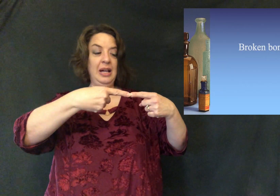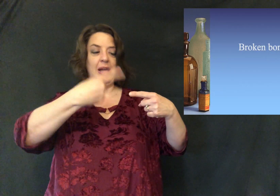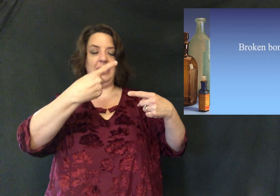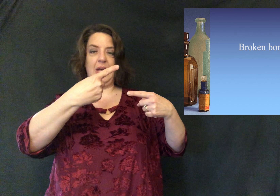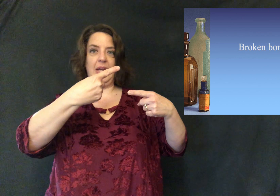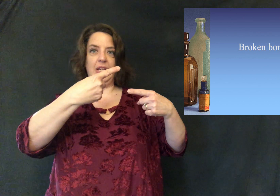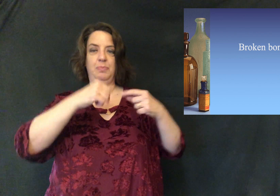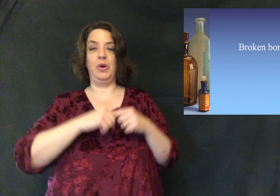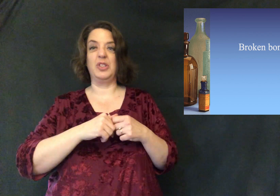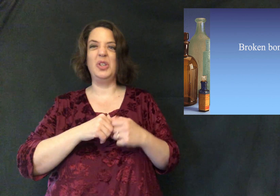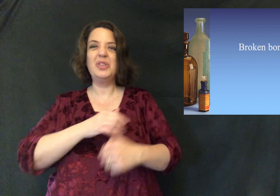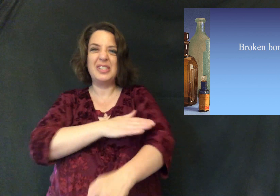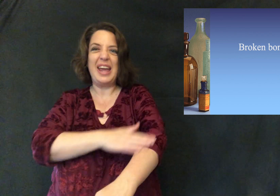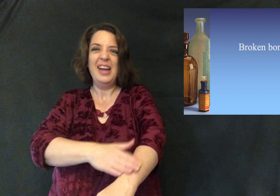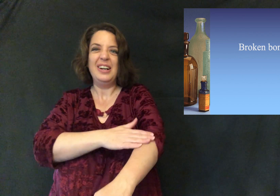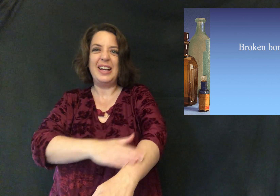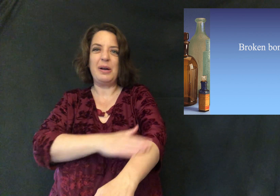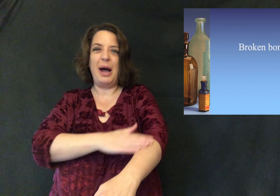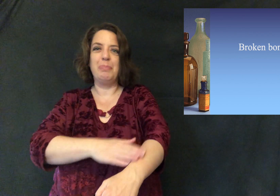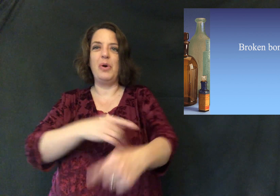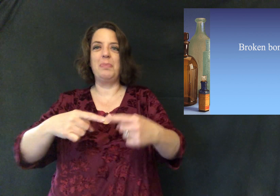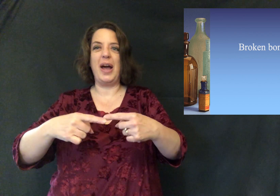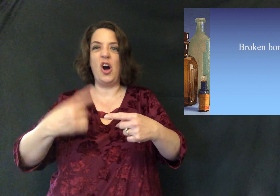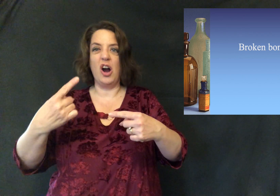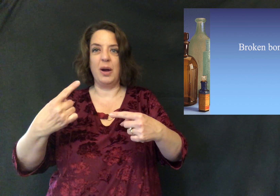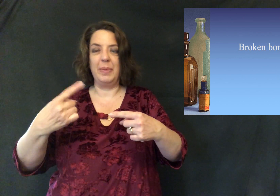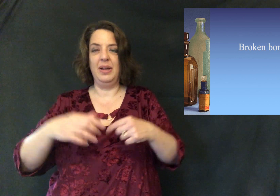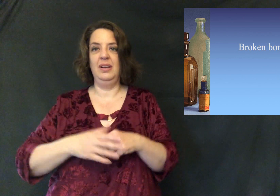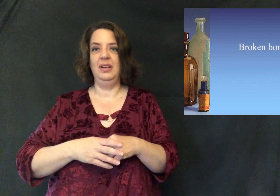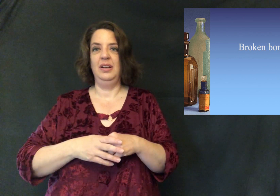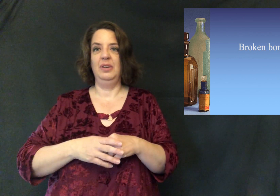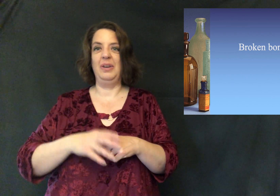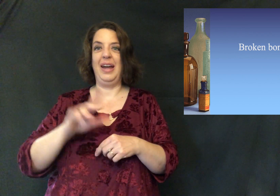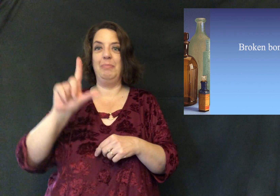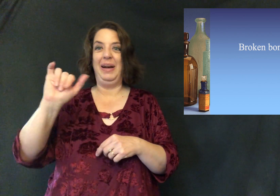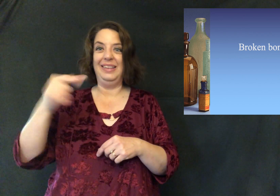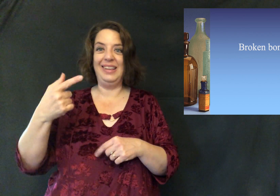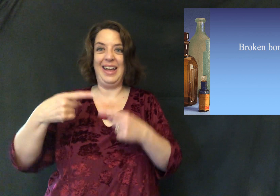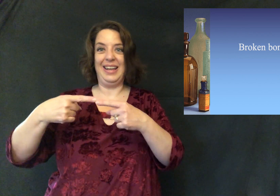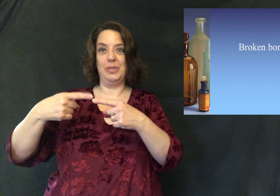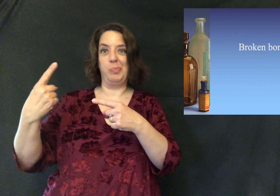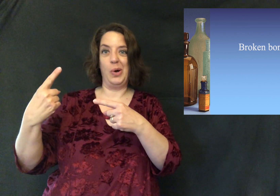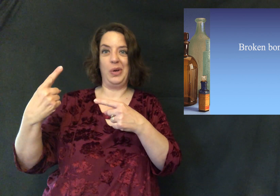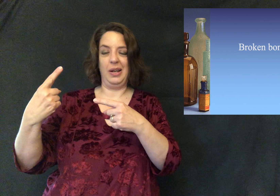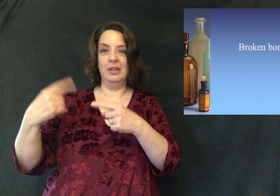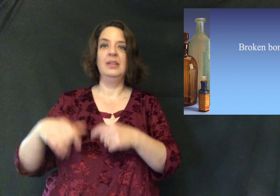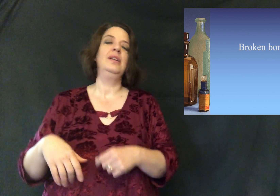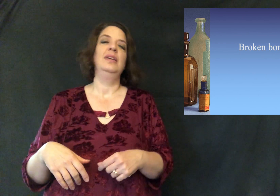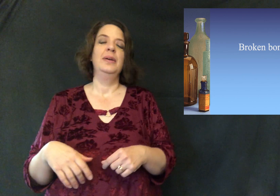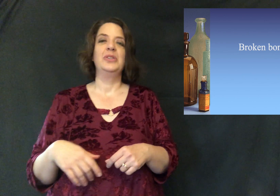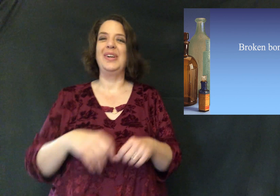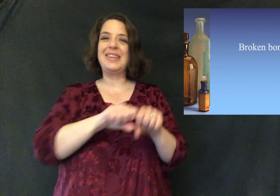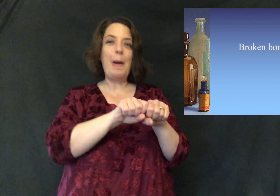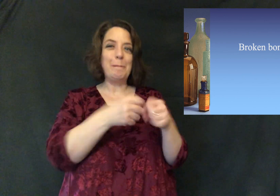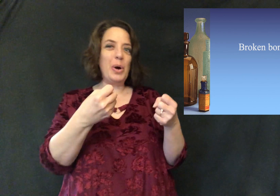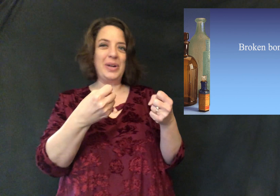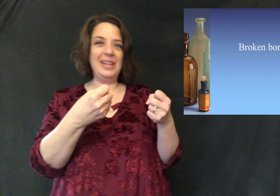and then it's broken. So you could say, like, I broke my arm, right? My leg is broken. So it's not broken like